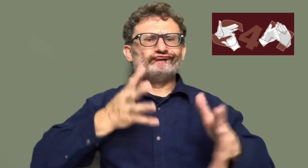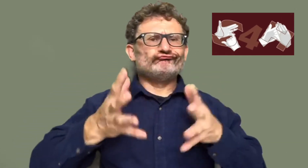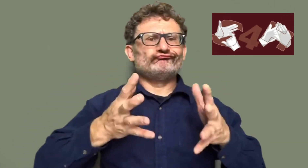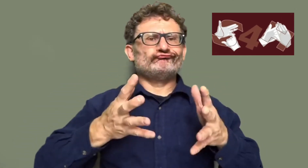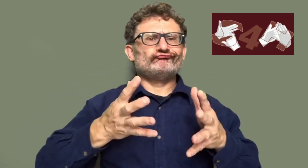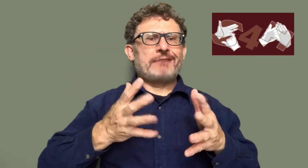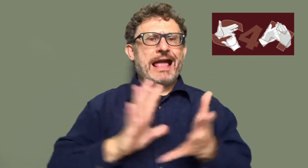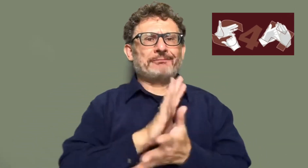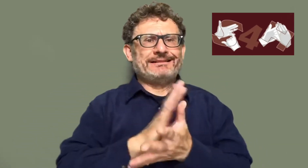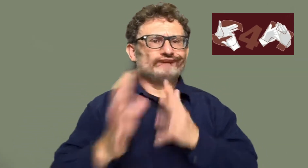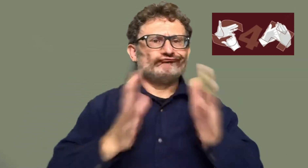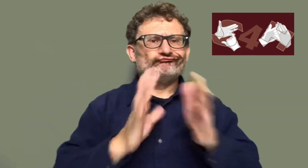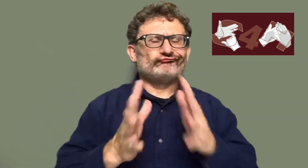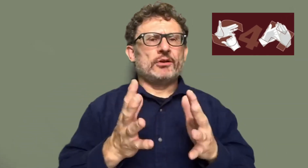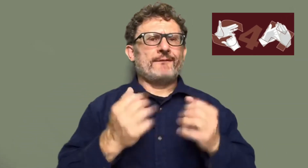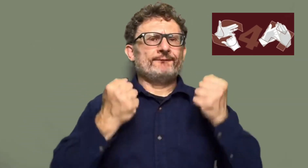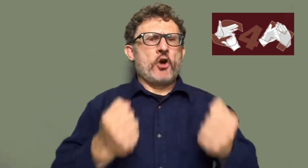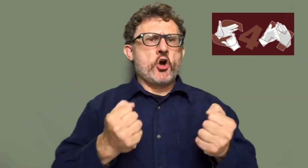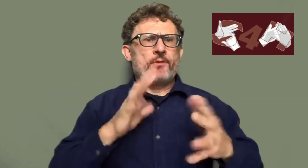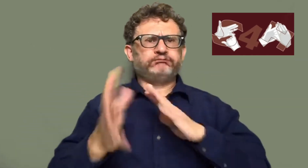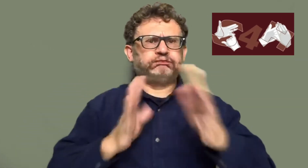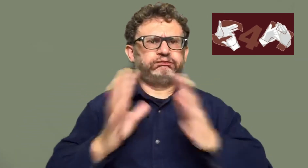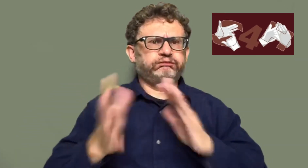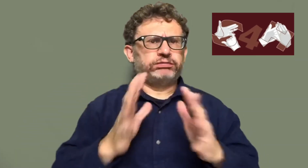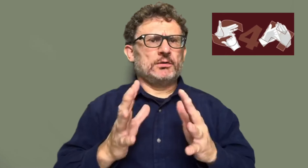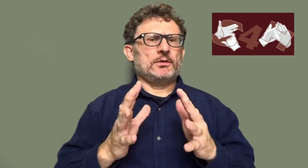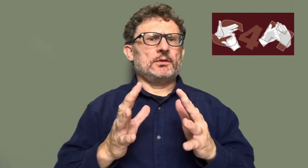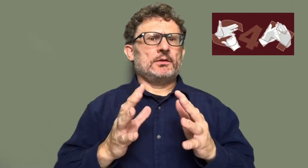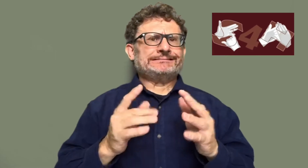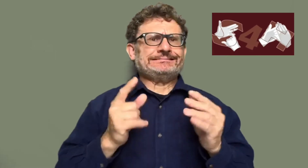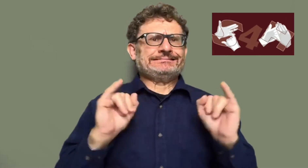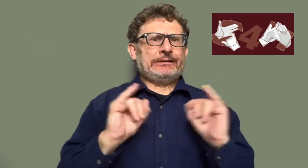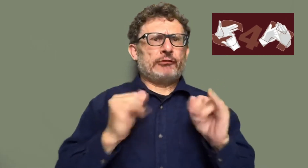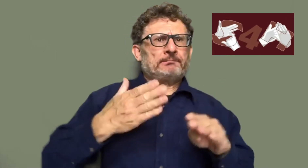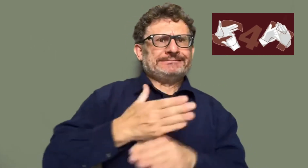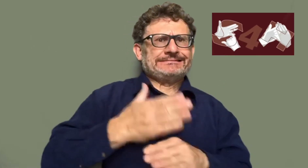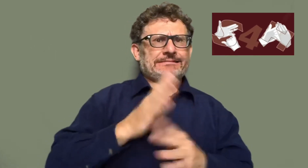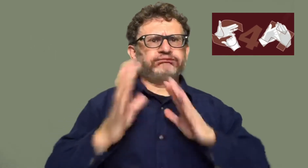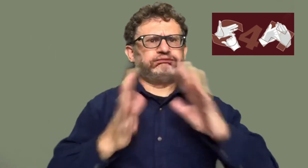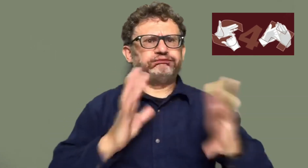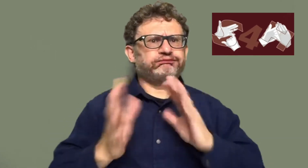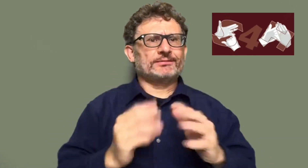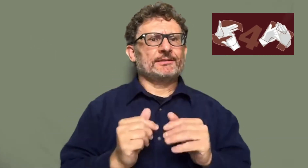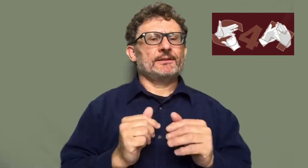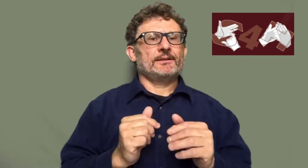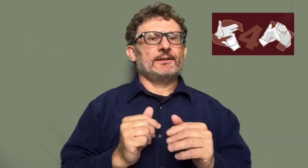So when somebody signs, they can express happiness, or they can express something quite a firm way, or they might be addressing something quite